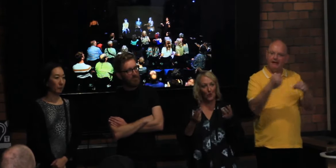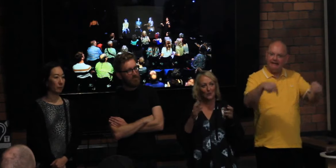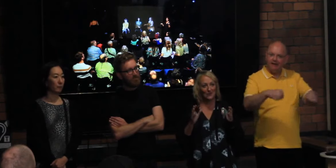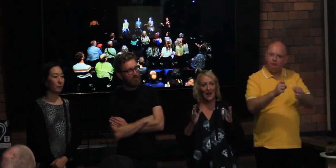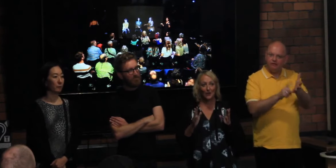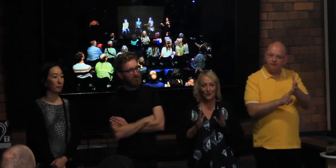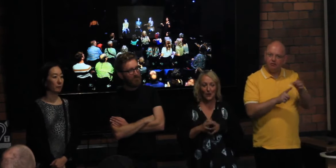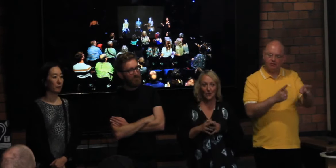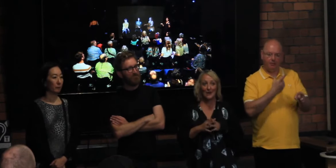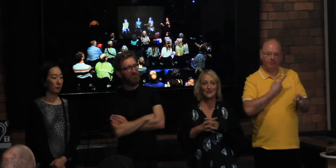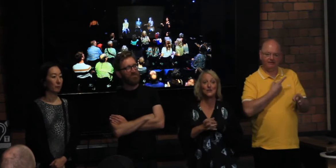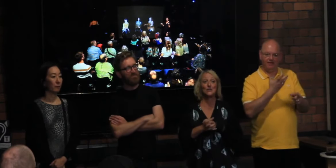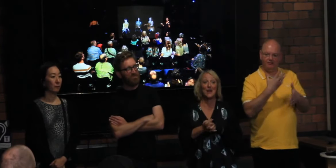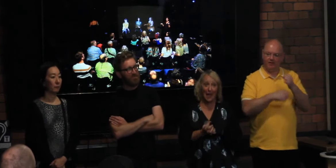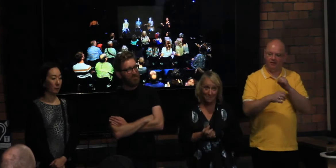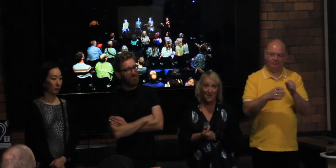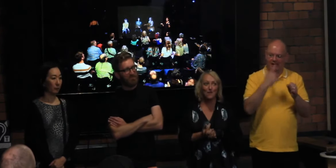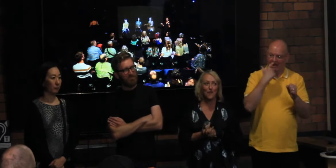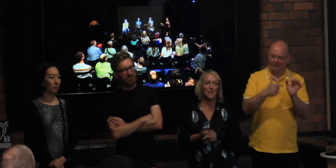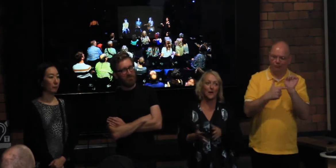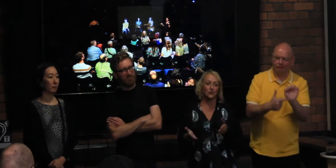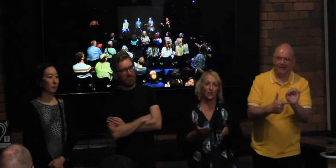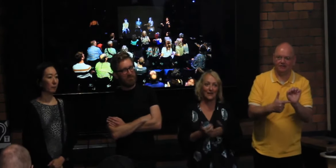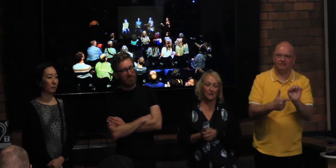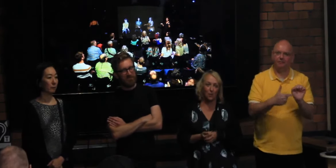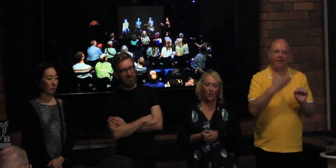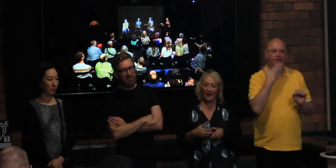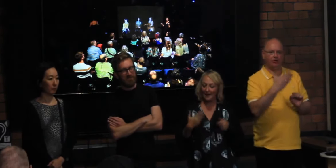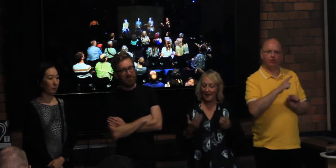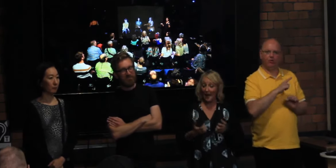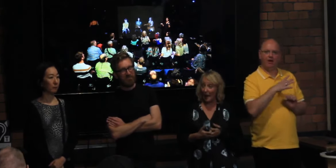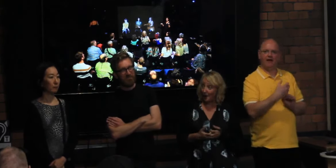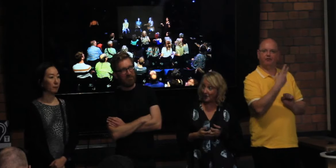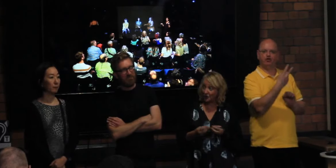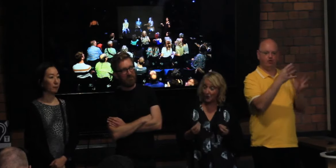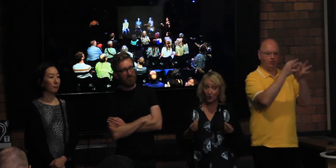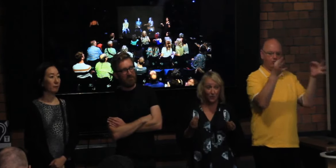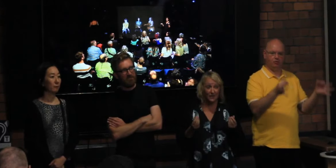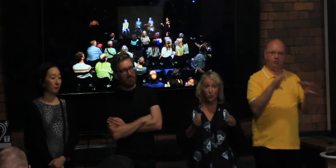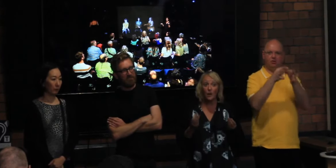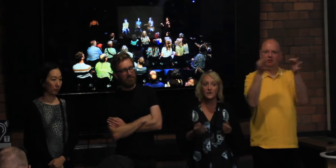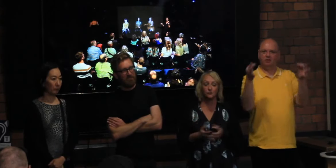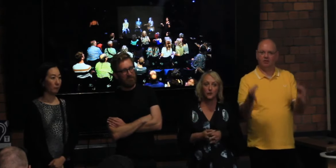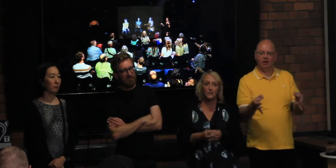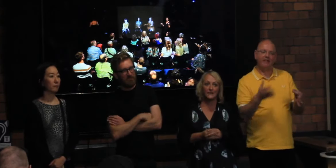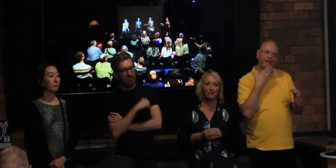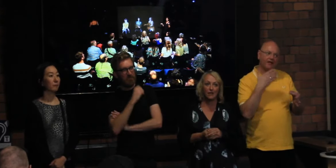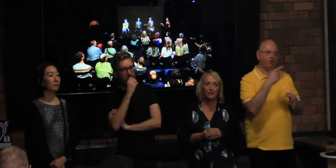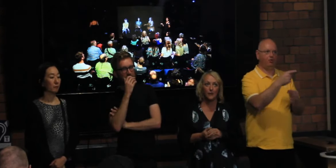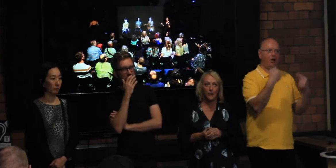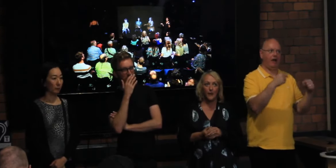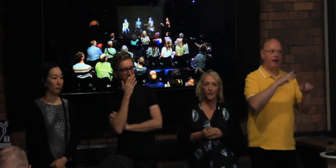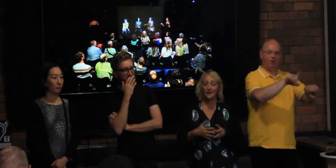2 lots now. So thanks to them very much for their support in allowing us to tour with this wonderful